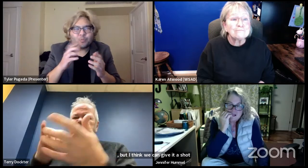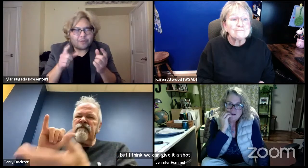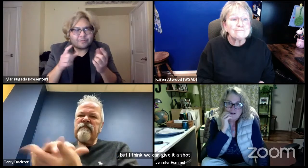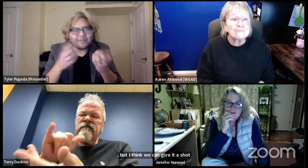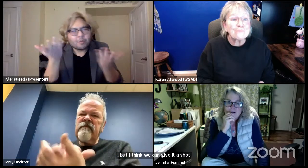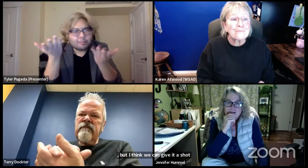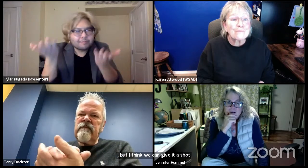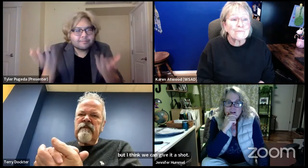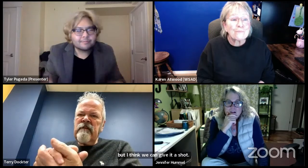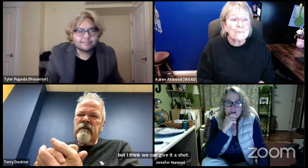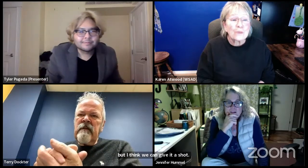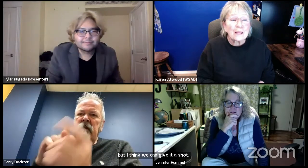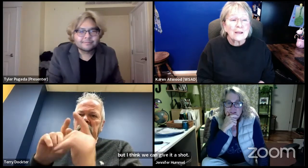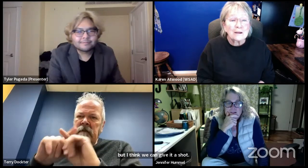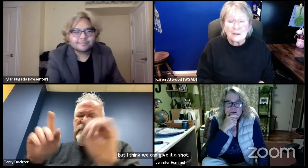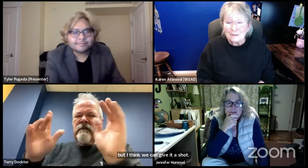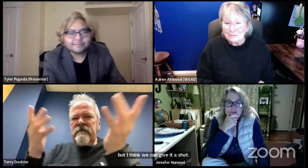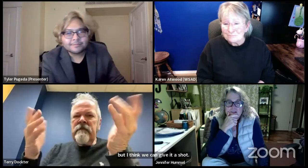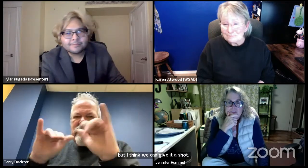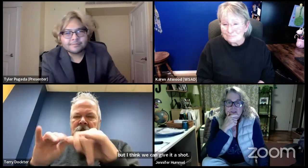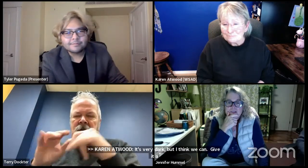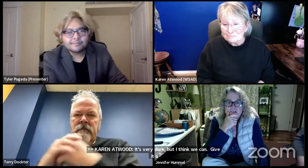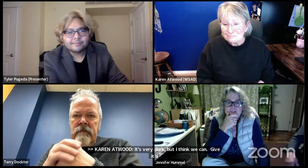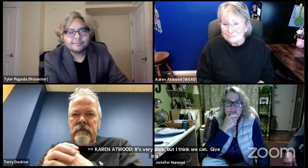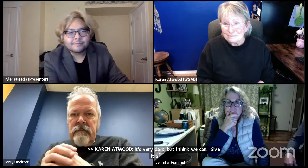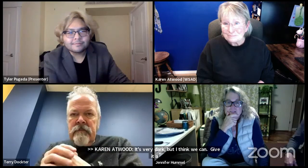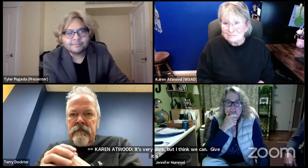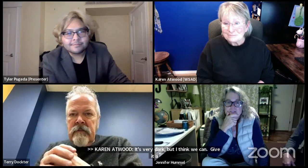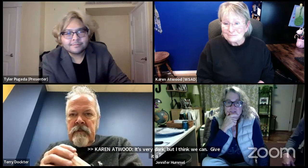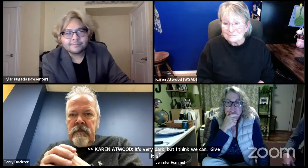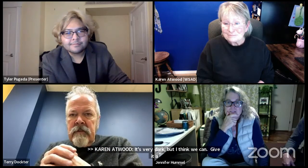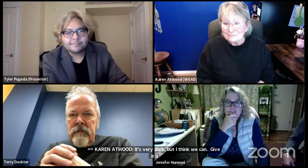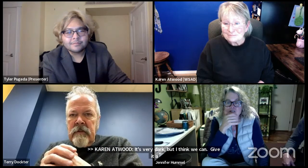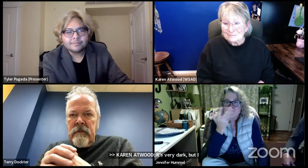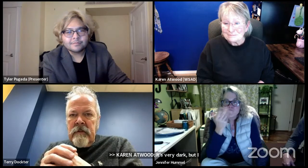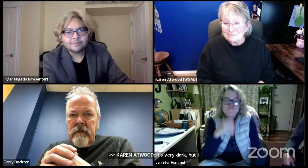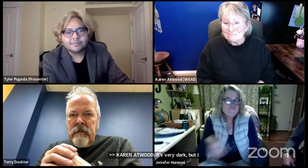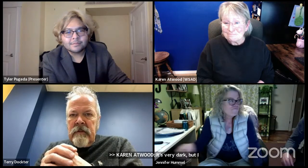some of the strategies that I talked about during this presentation. Does that make sense?